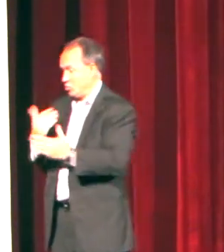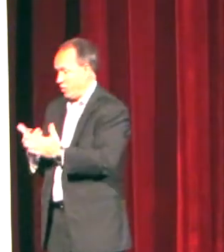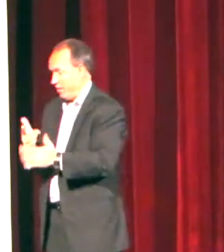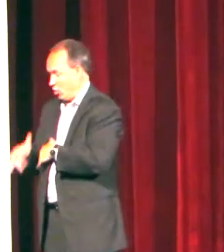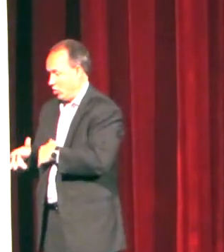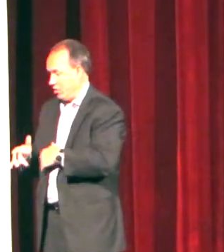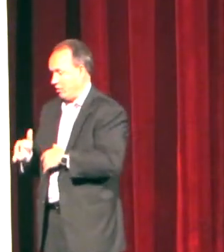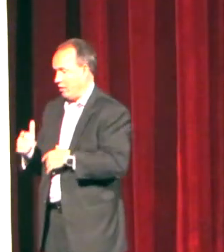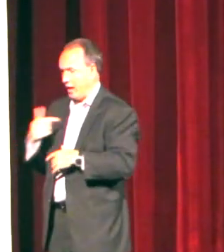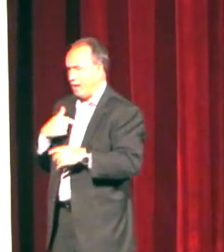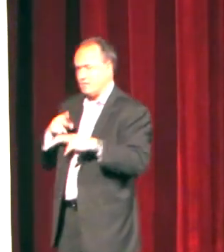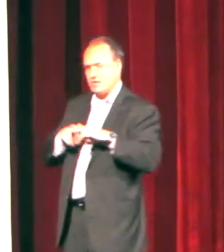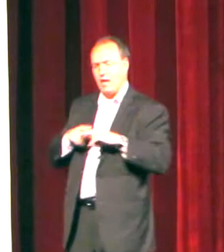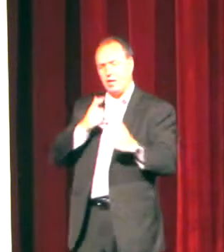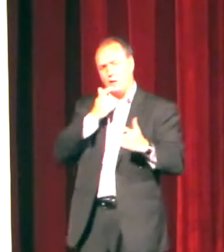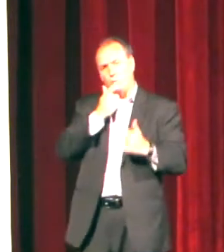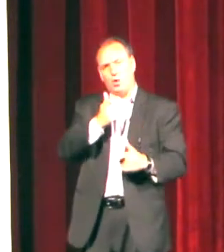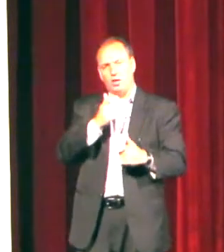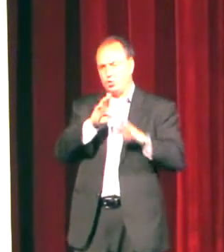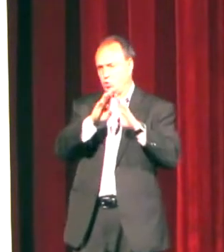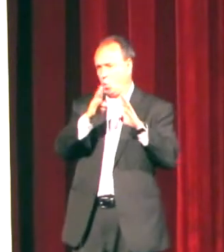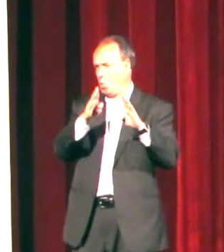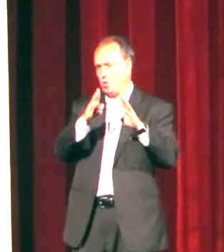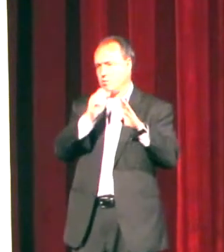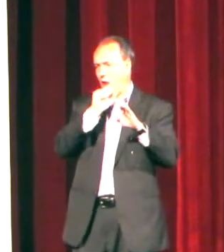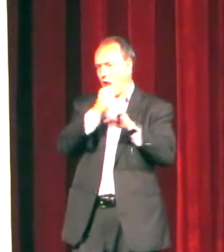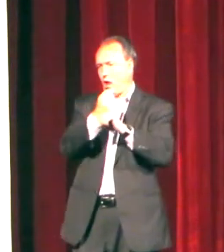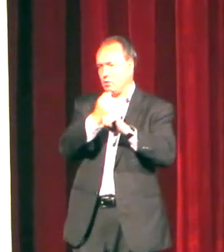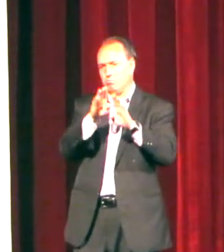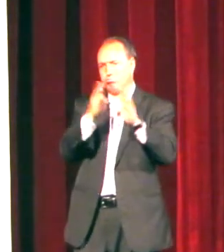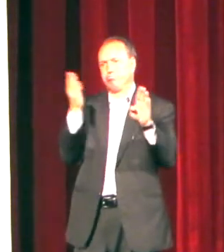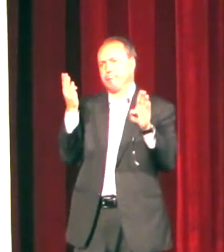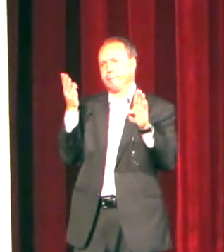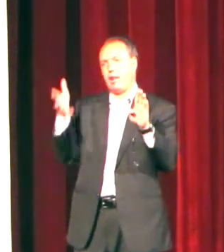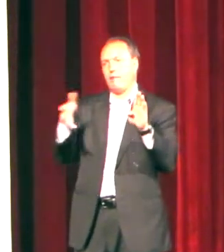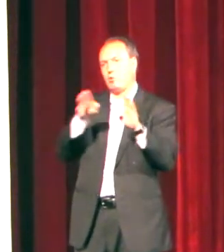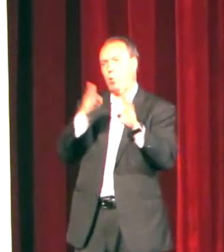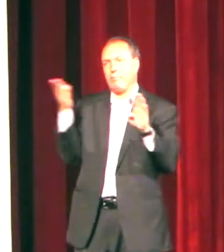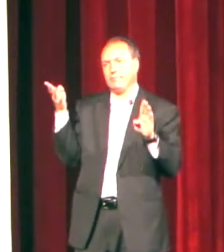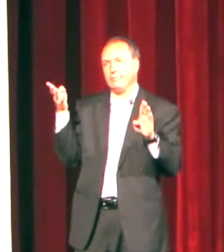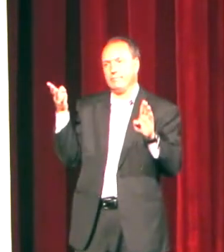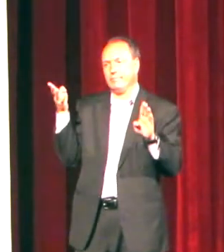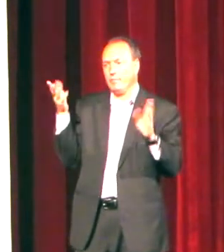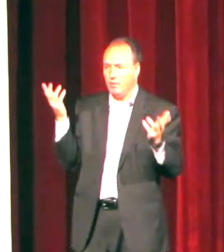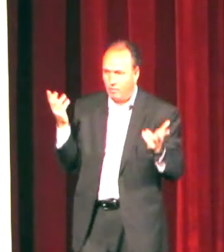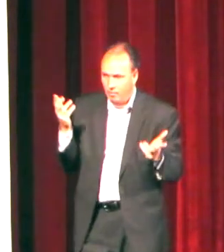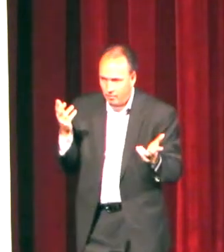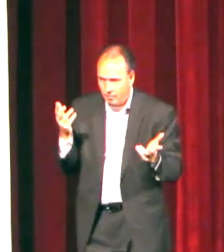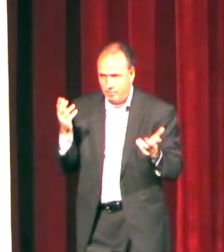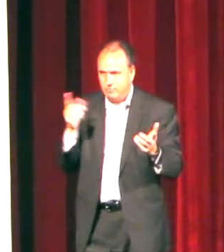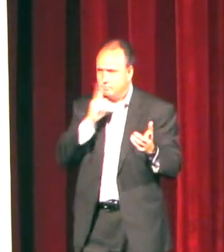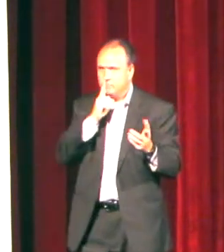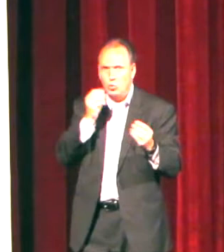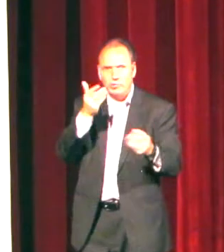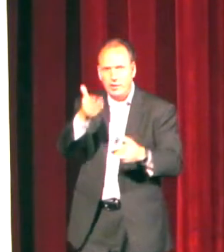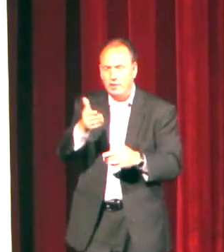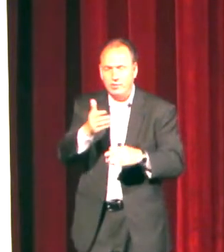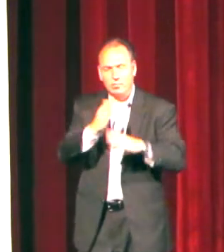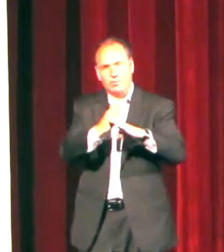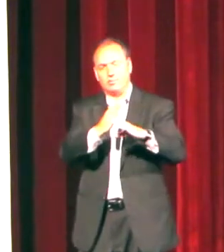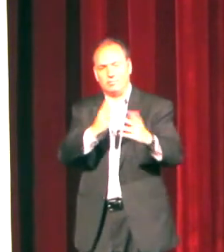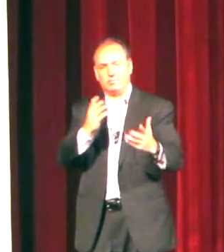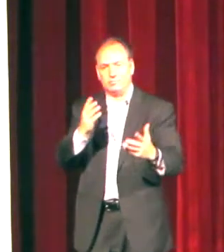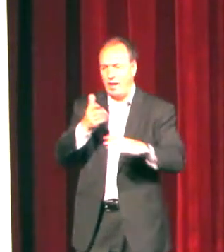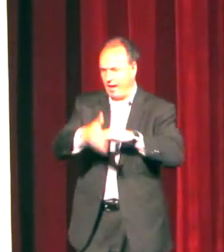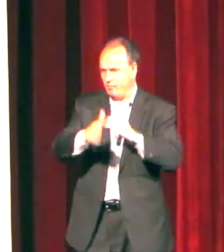sat and I've watched doors that are unlocked, or they've been left open, and there's nobody around. That